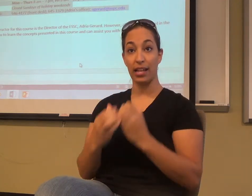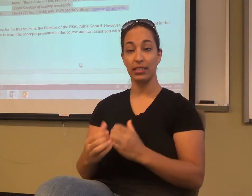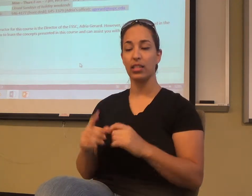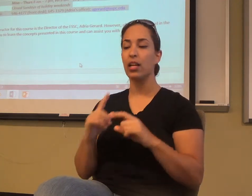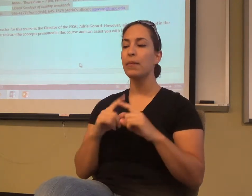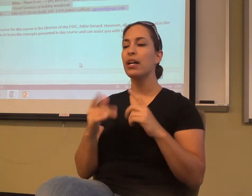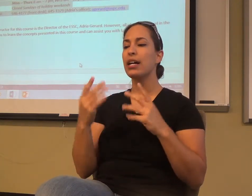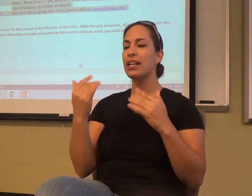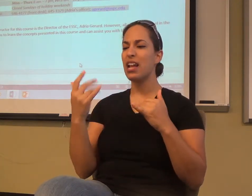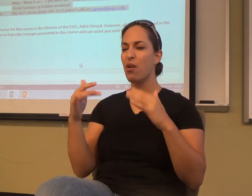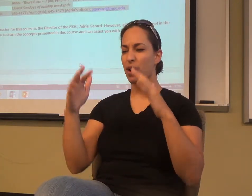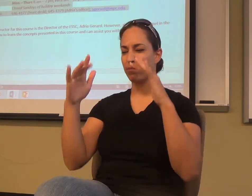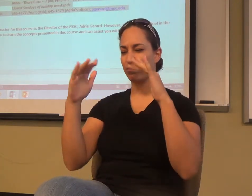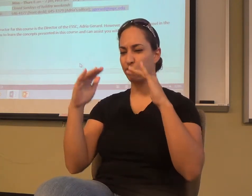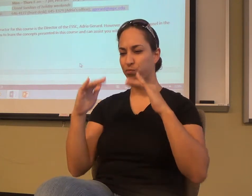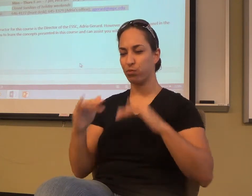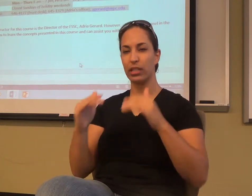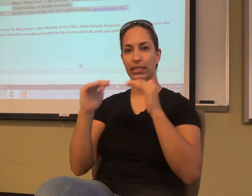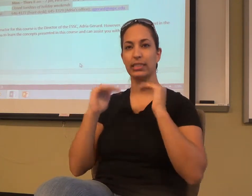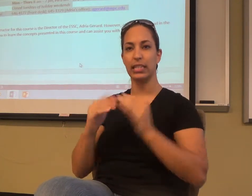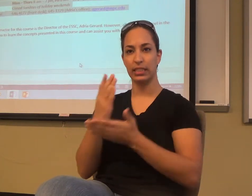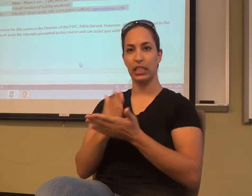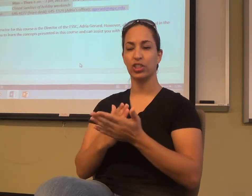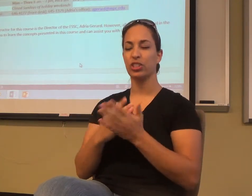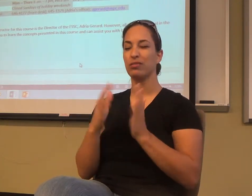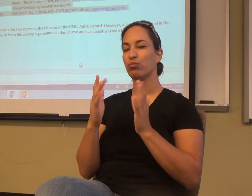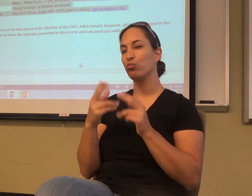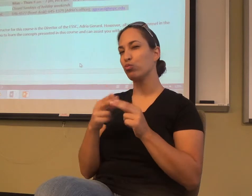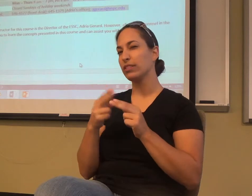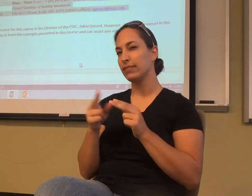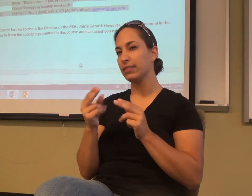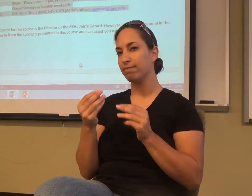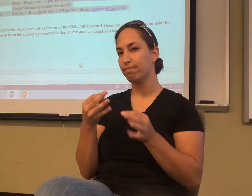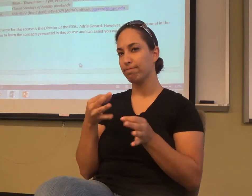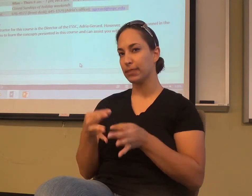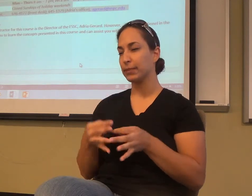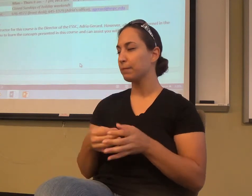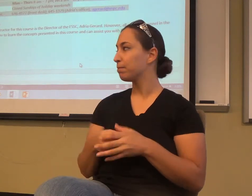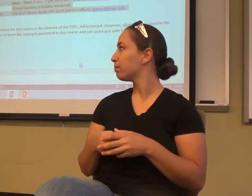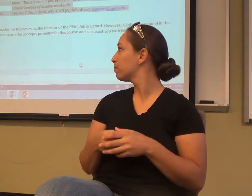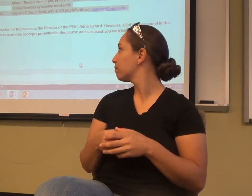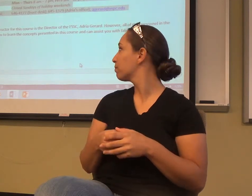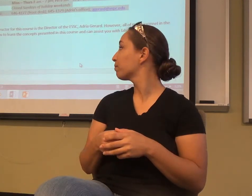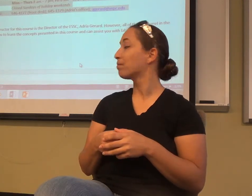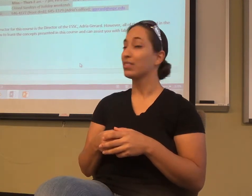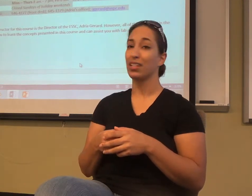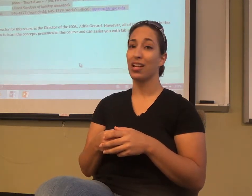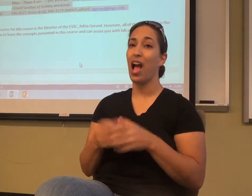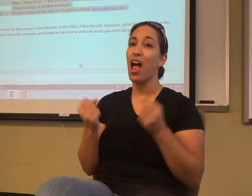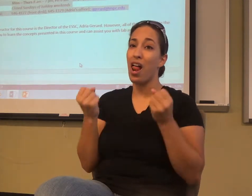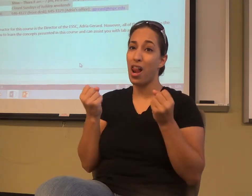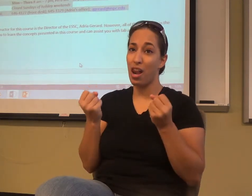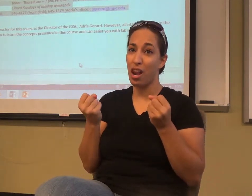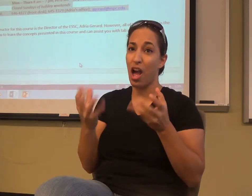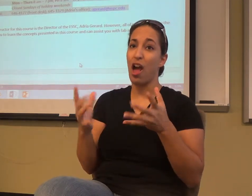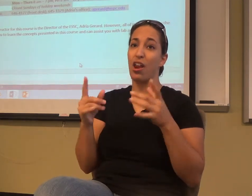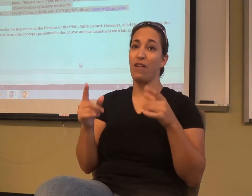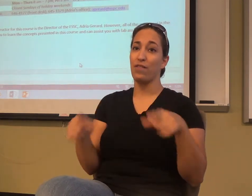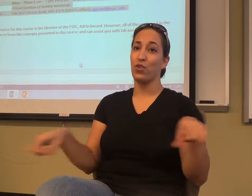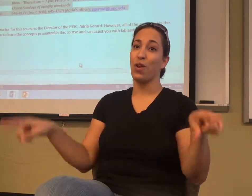down to this next section and touch on this briefly as well. There are a lot of you guys, a lot of sections of English 301, so there are a lot of